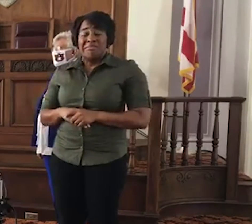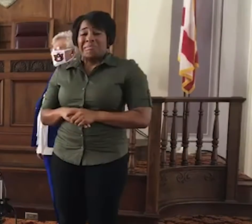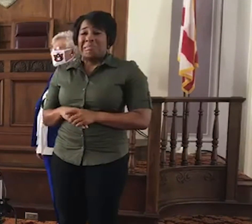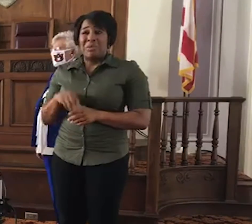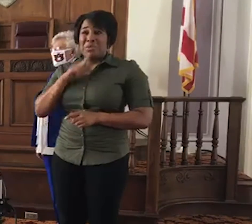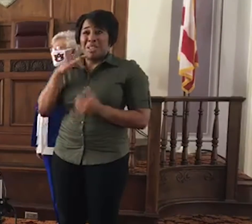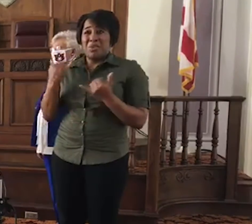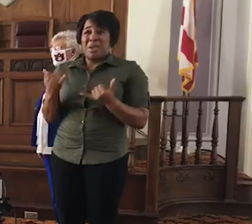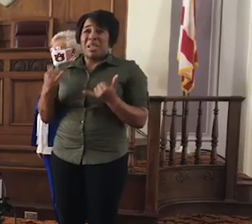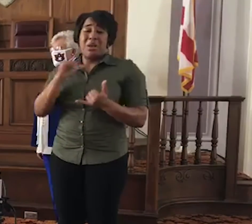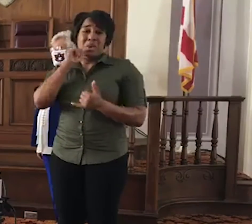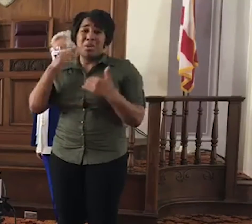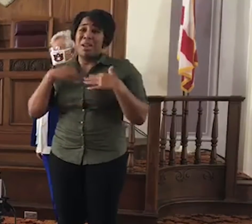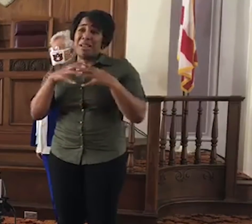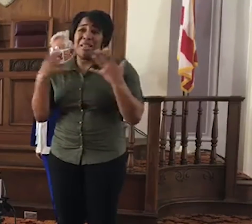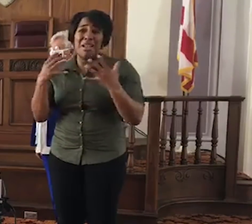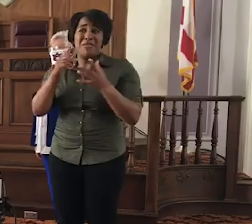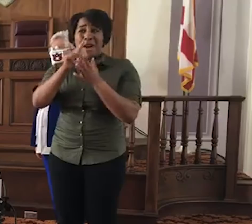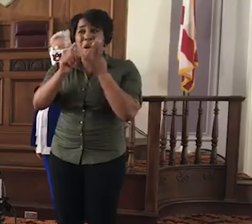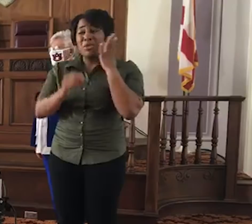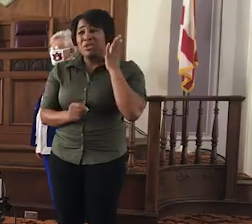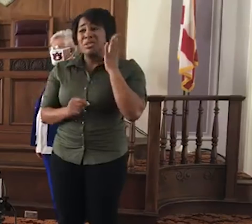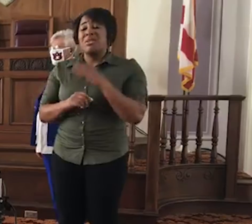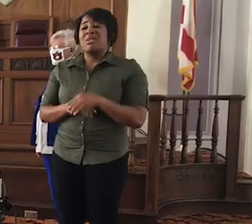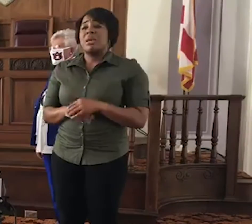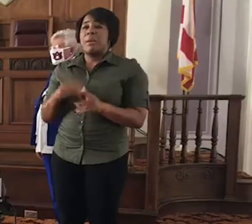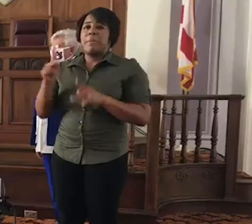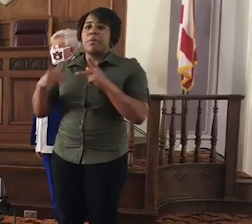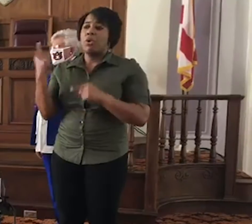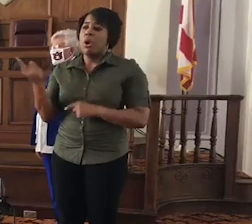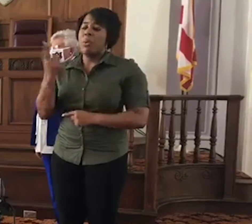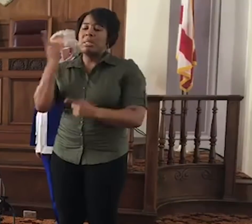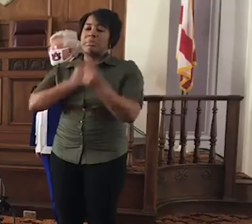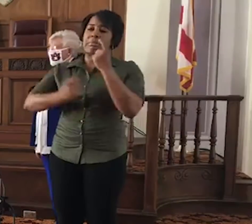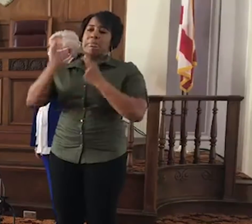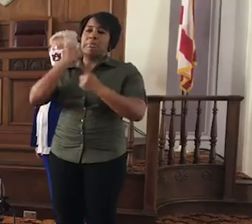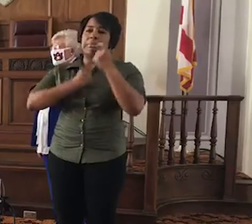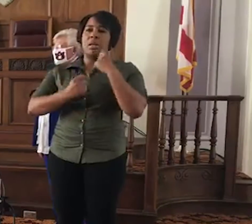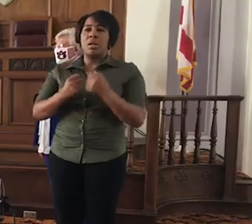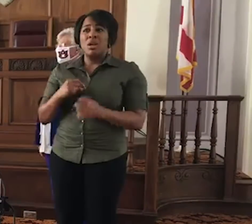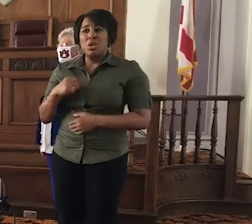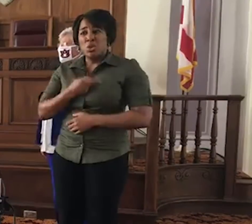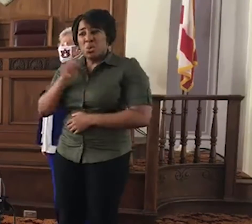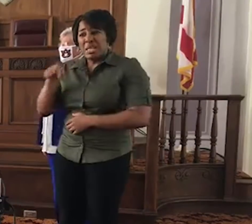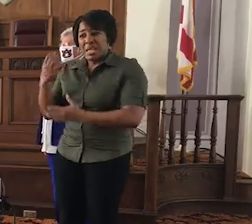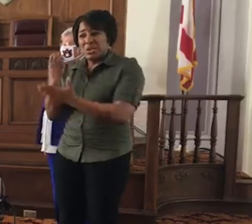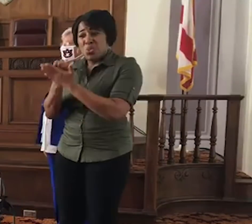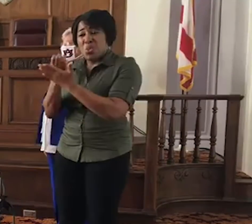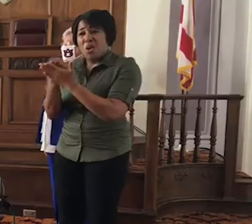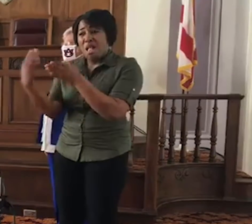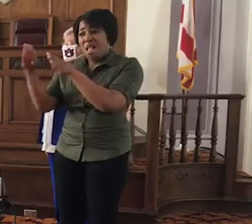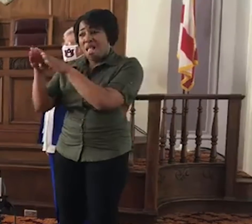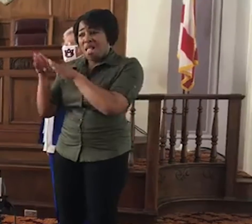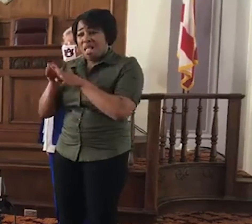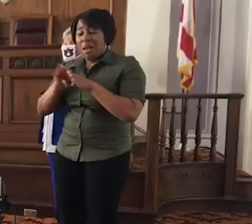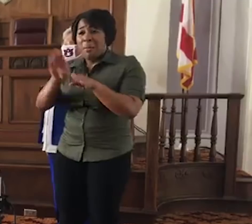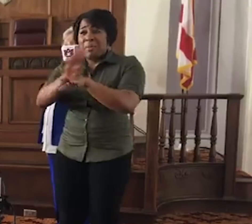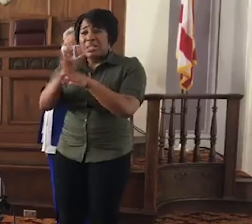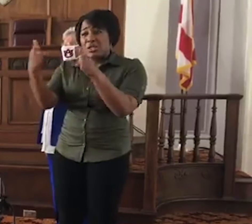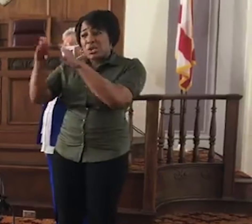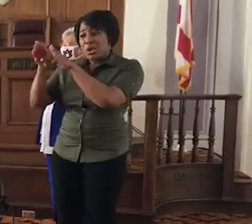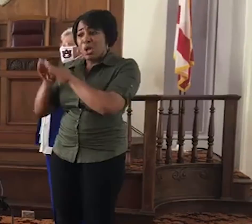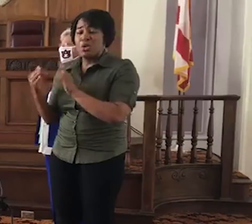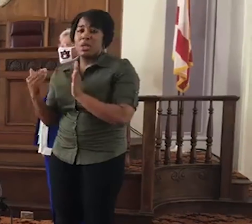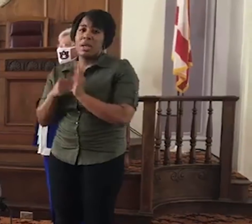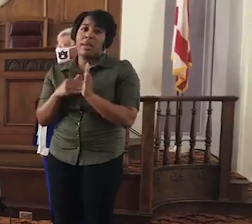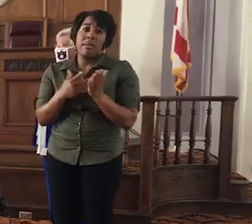at this time. We're frequently asked, everyone asks, does the economy need to be shut down? And the answer is no, not if people